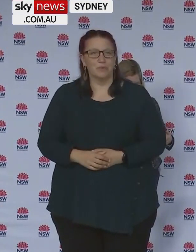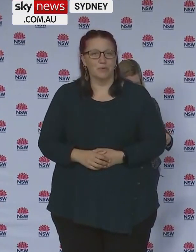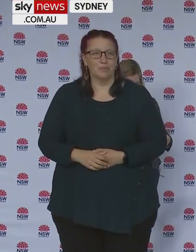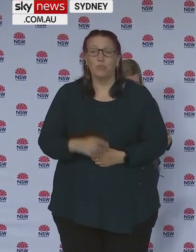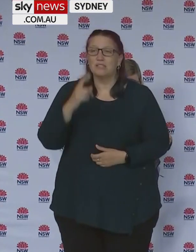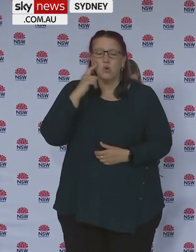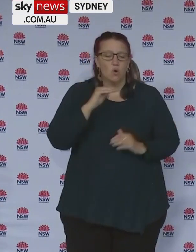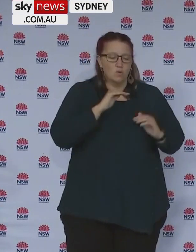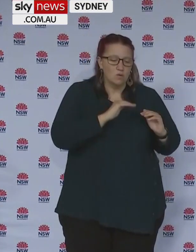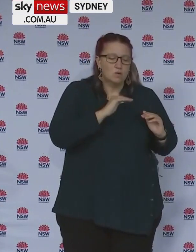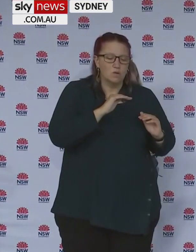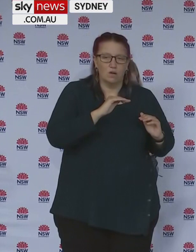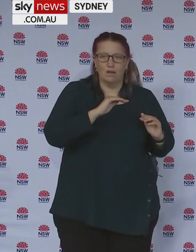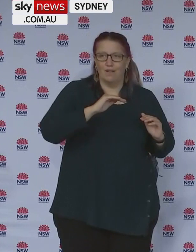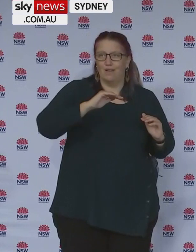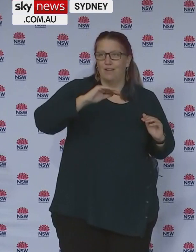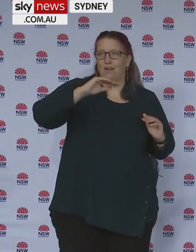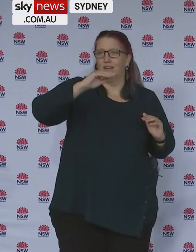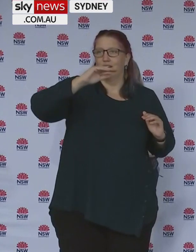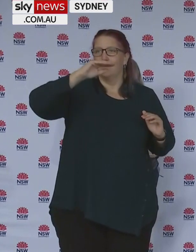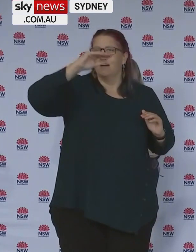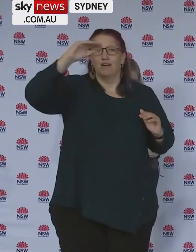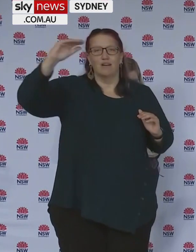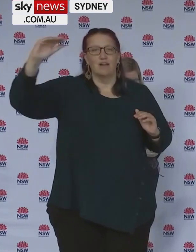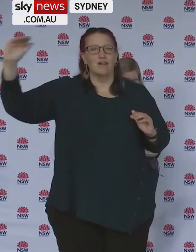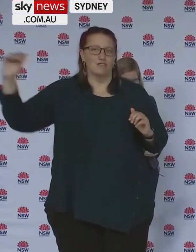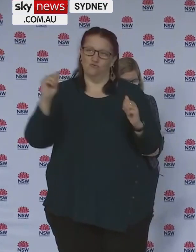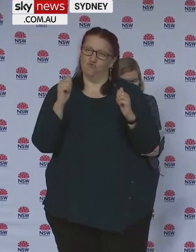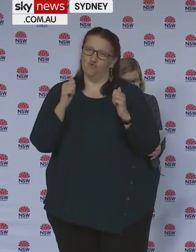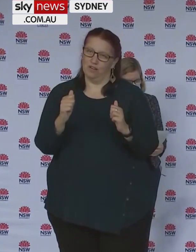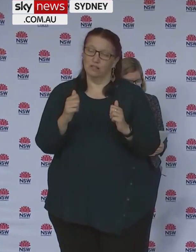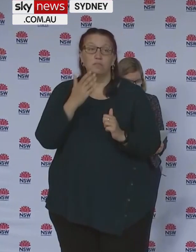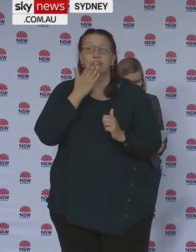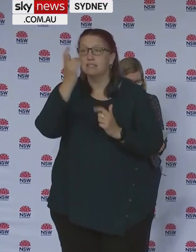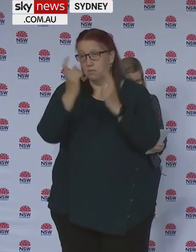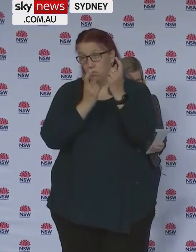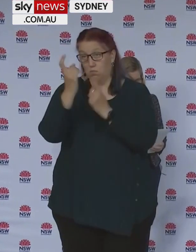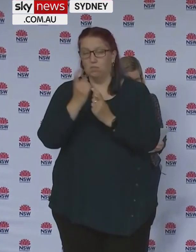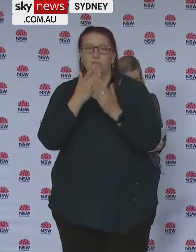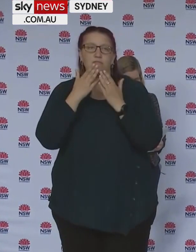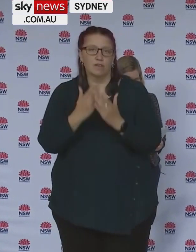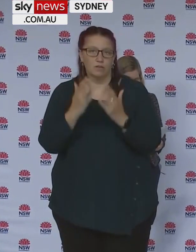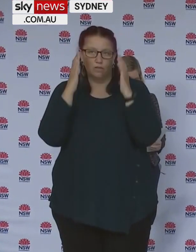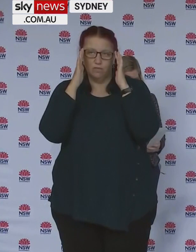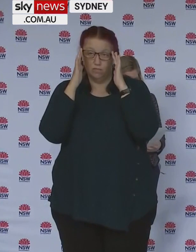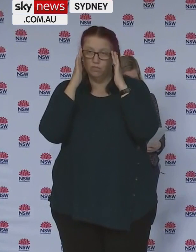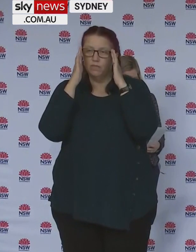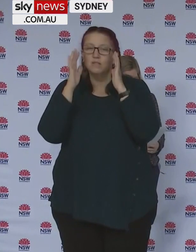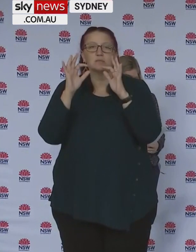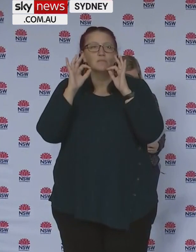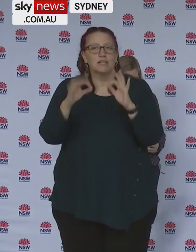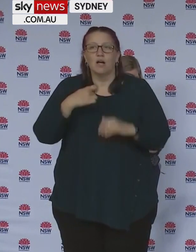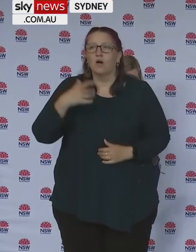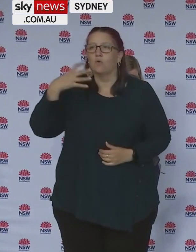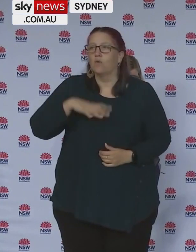really well, and we're deeply grateful that people are coming forward to get tested. Can I especially implore people who